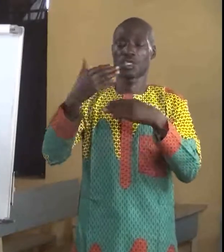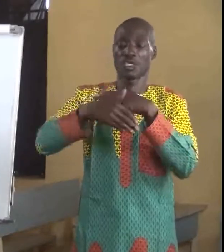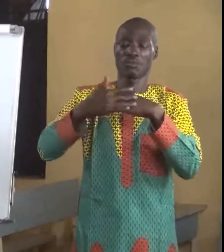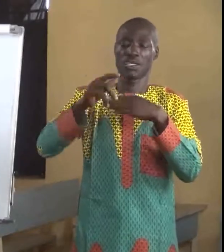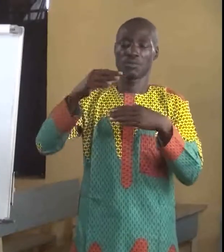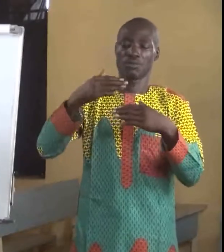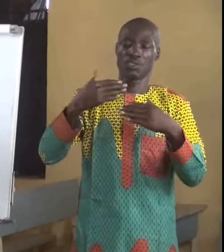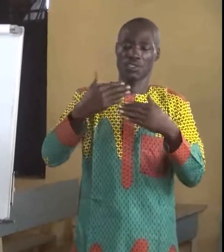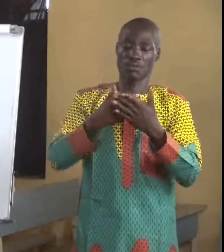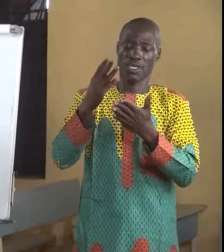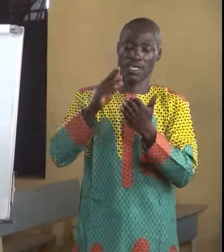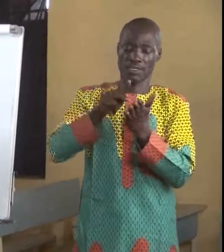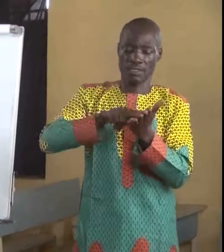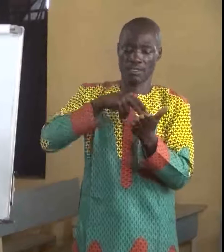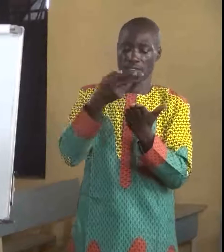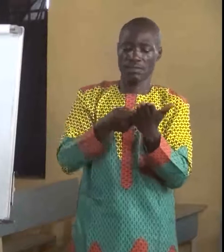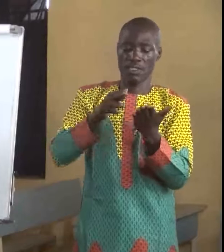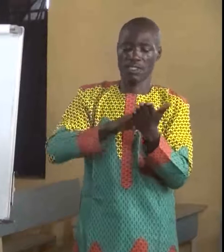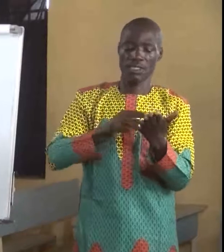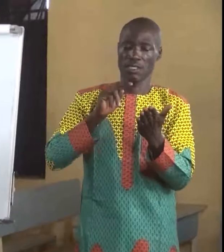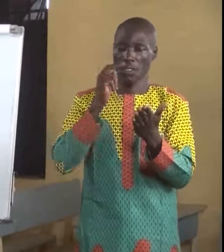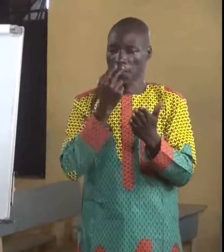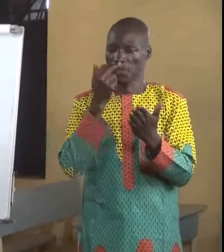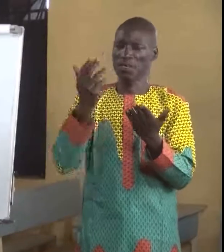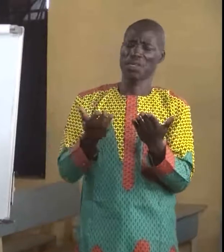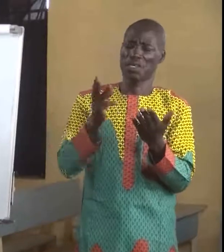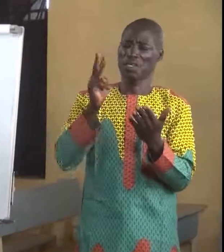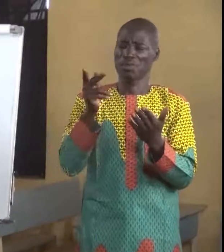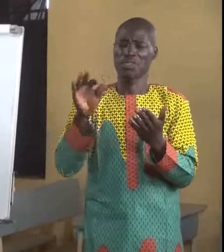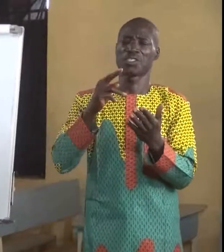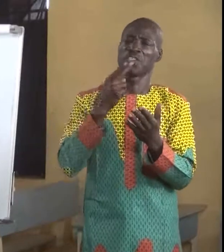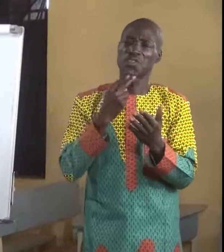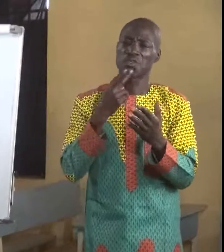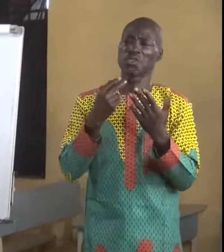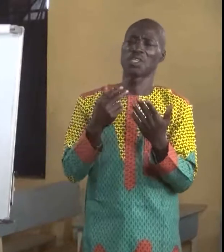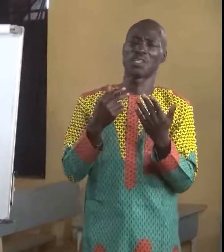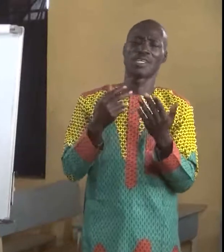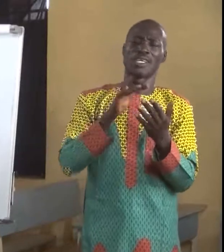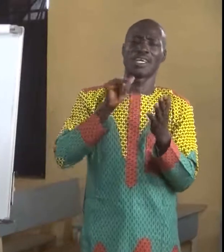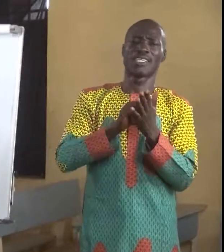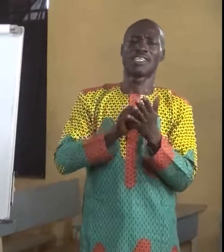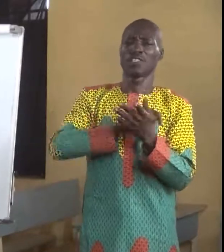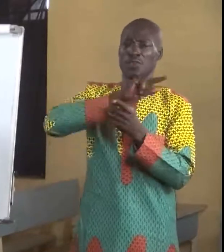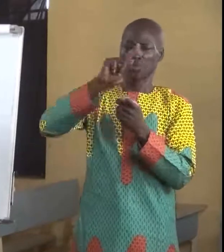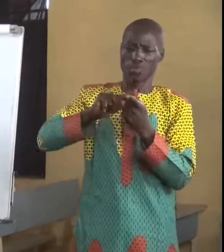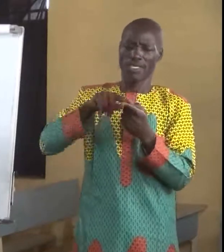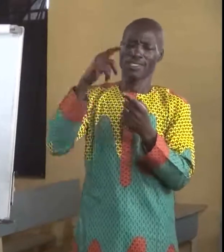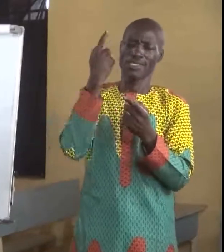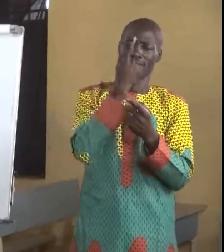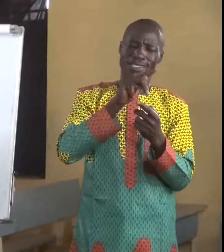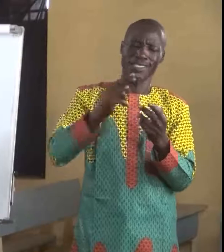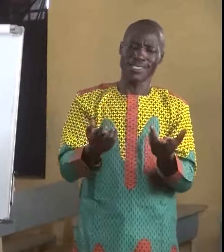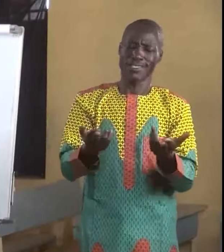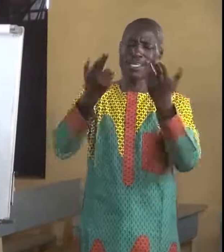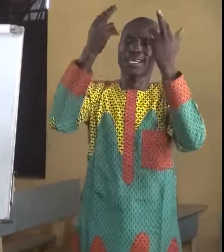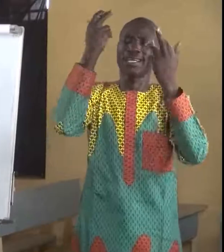need to buy wheat or flour and other kind of sugar. So a rise in the price of sugar can